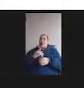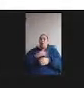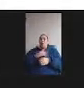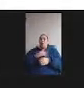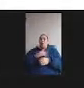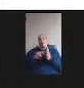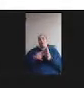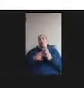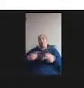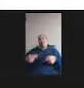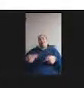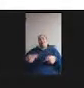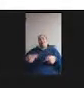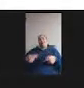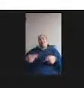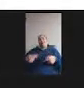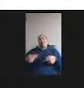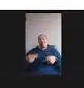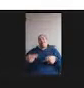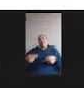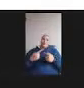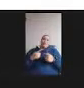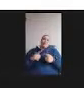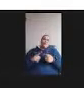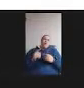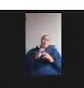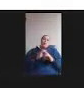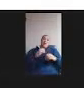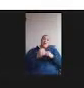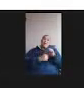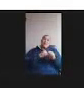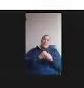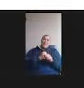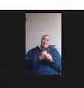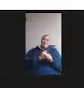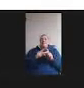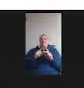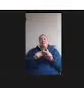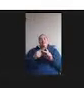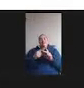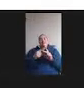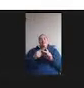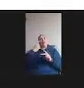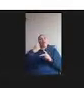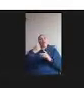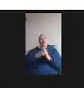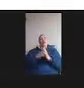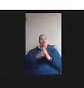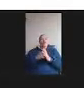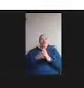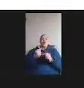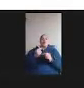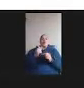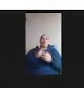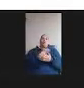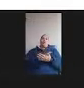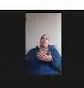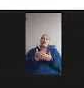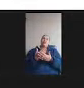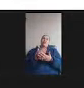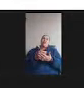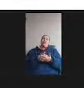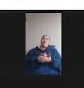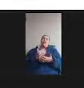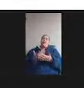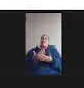not budgeted for at the beginning of the year. And if it's just on the top of my head, I think the one example would be the translation of the annual report. So there